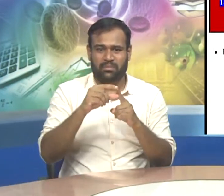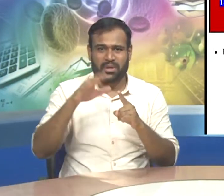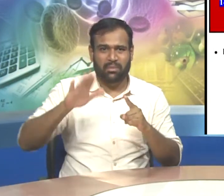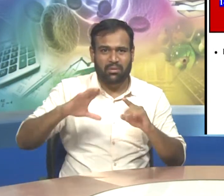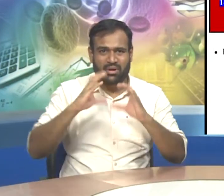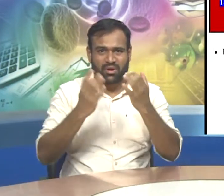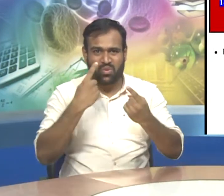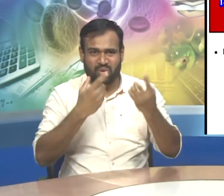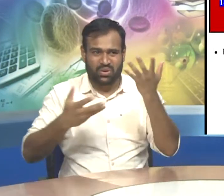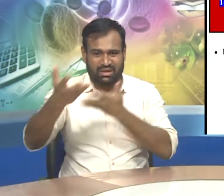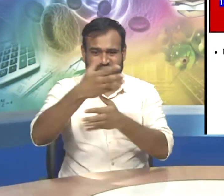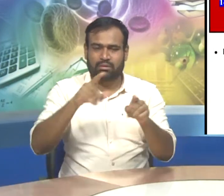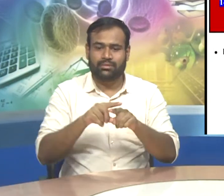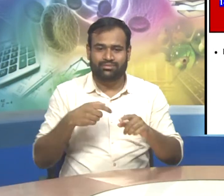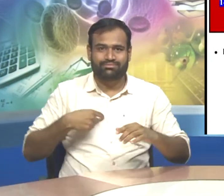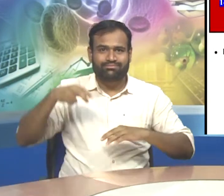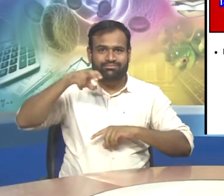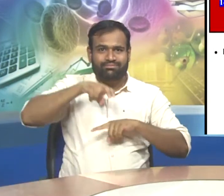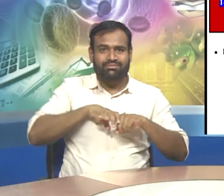Let us now understand the